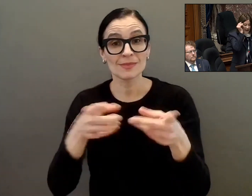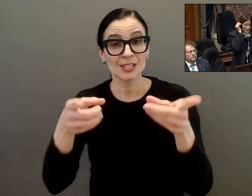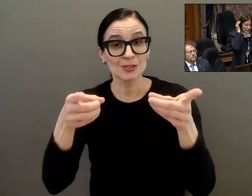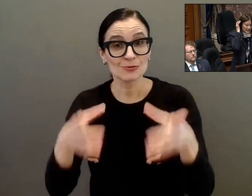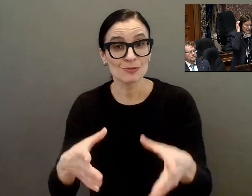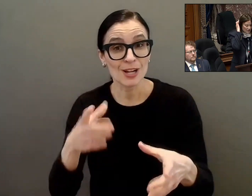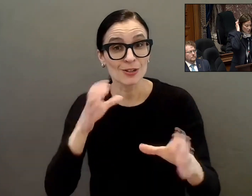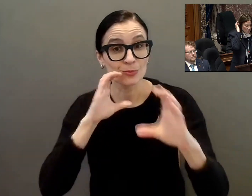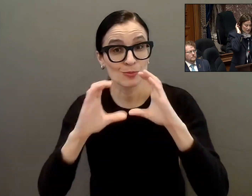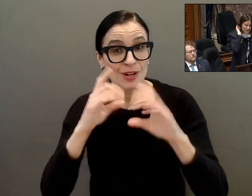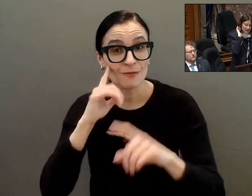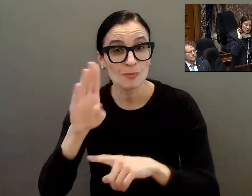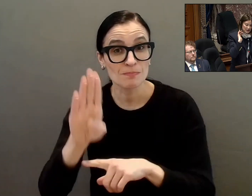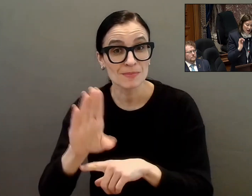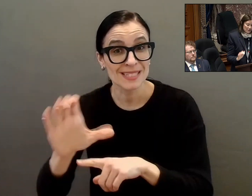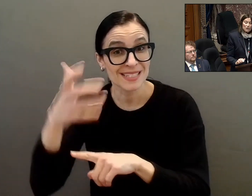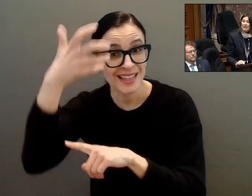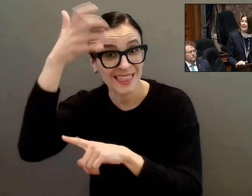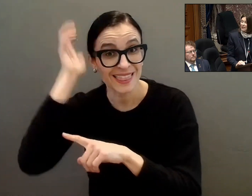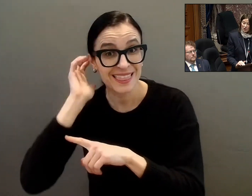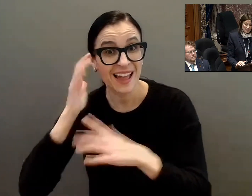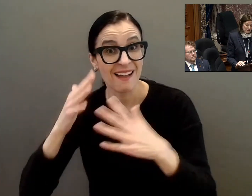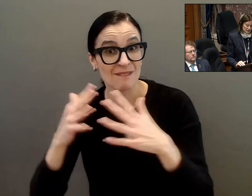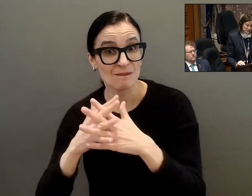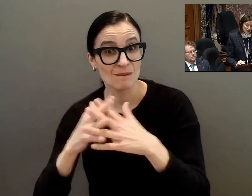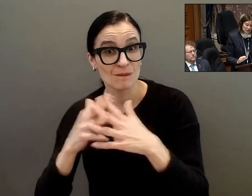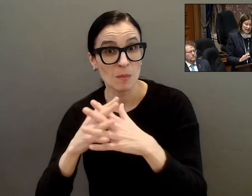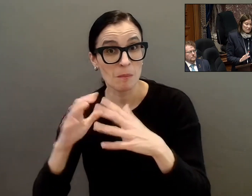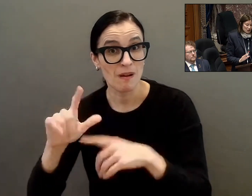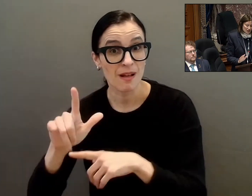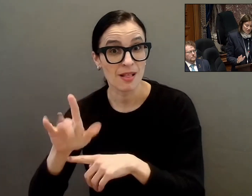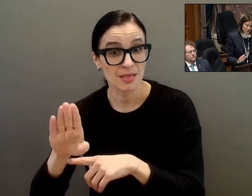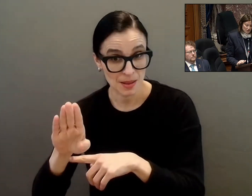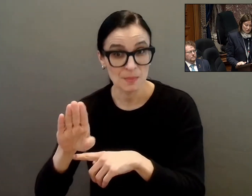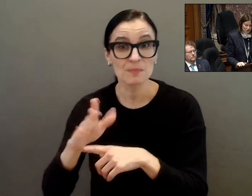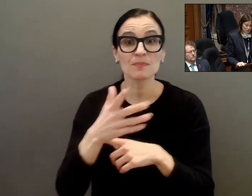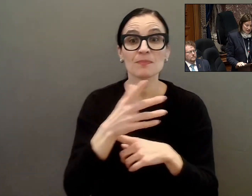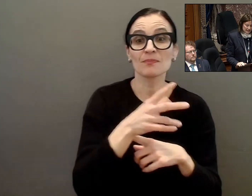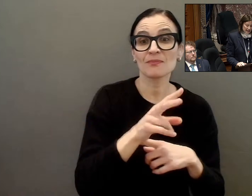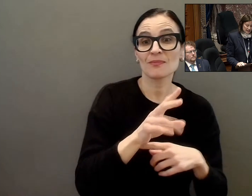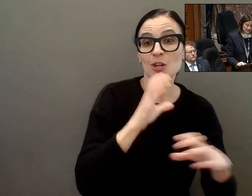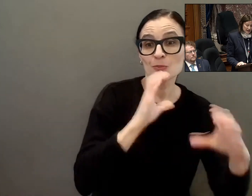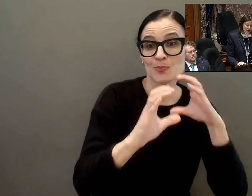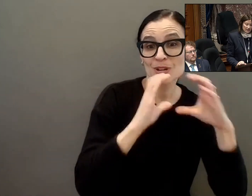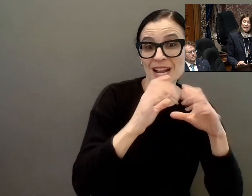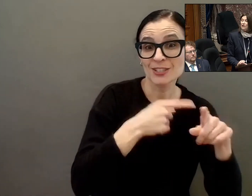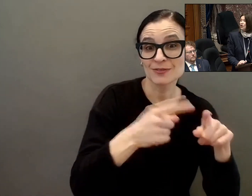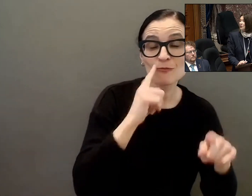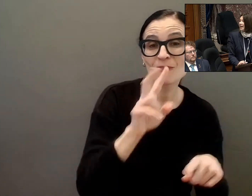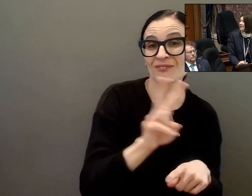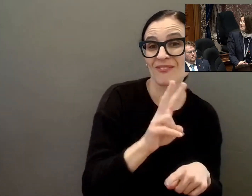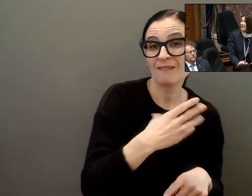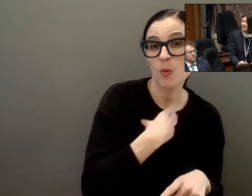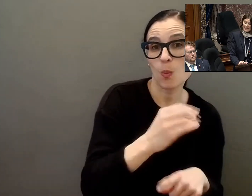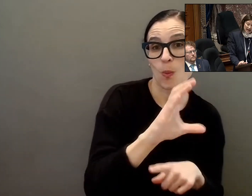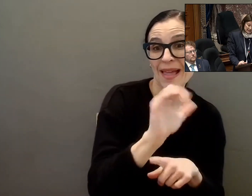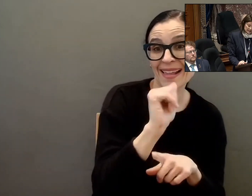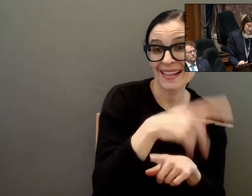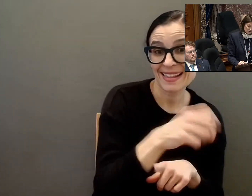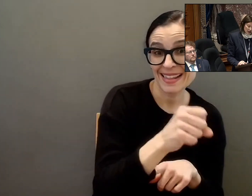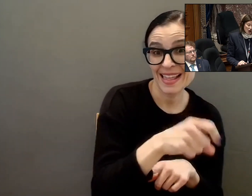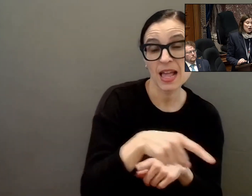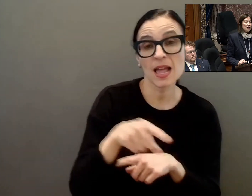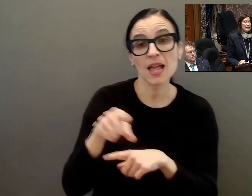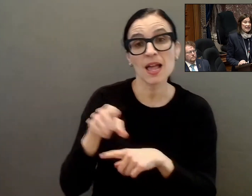was Vice President of Corporate Affairs for Ridley Terminals, to name just a few of the roles he's held that have showcased his